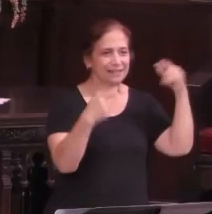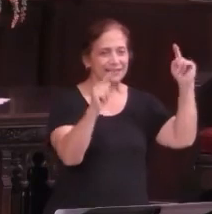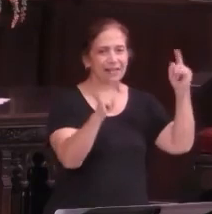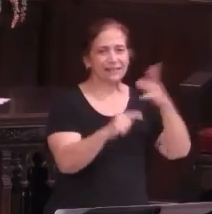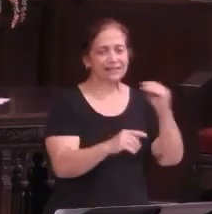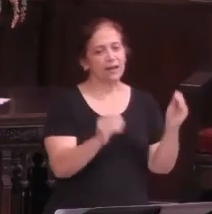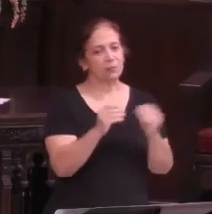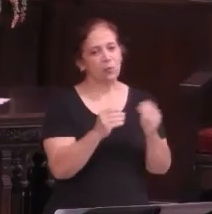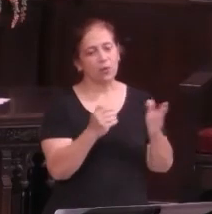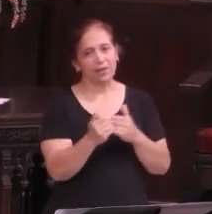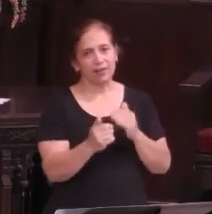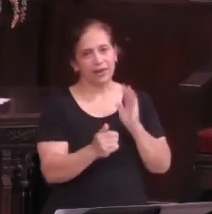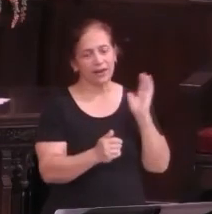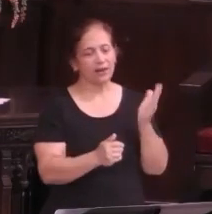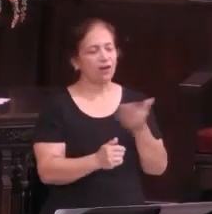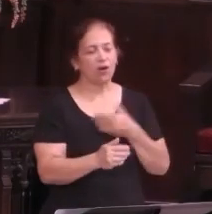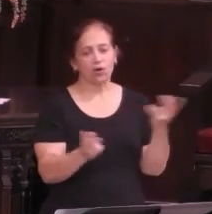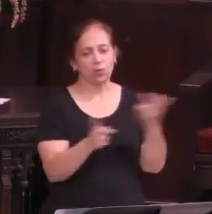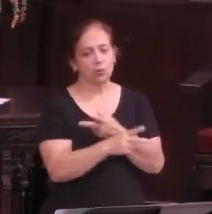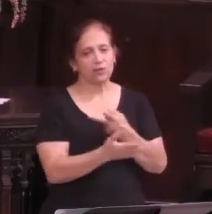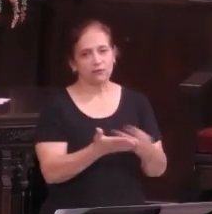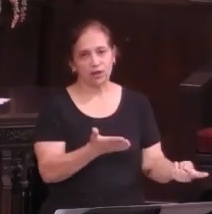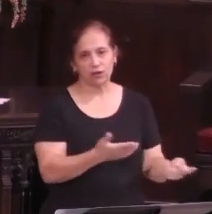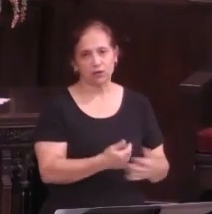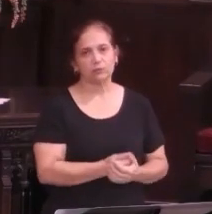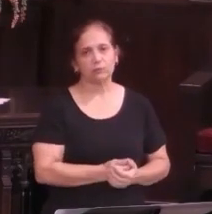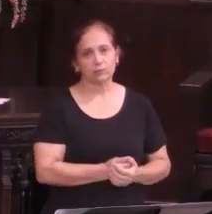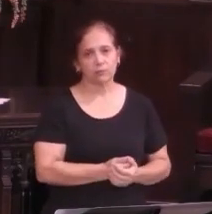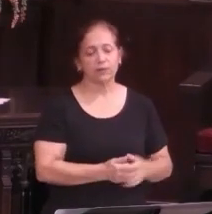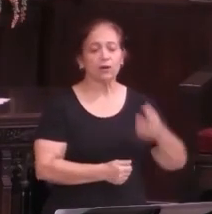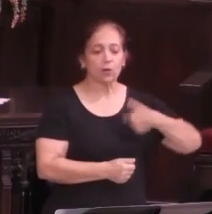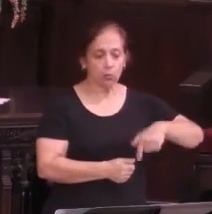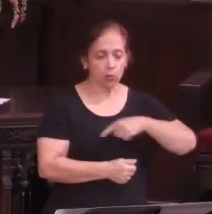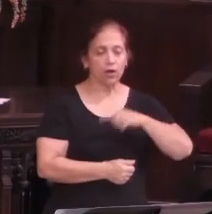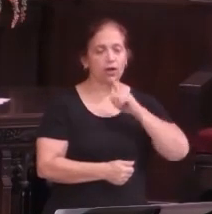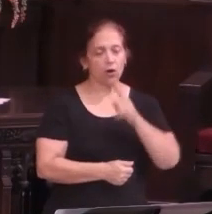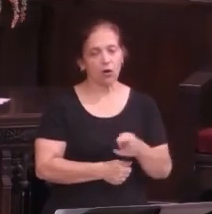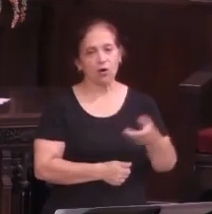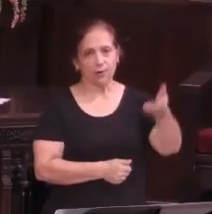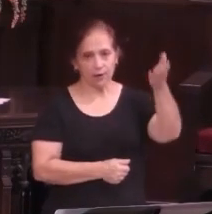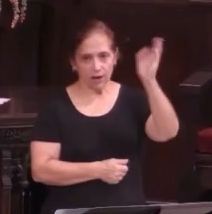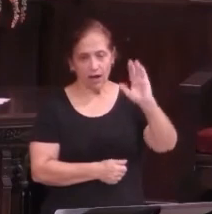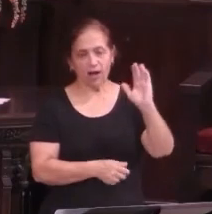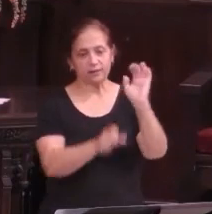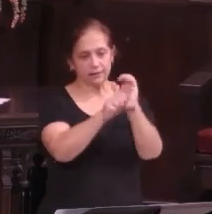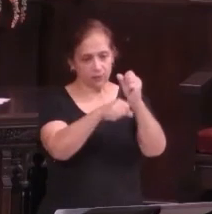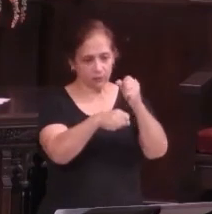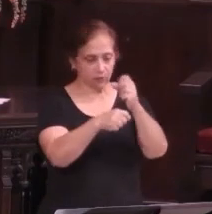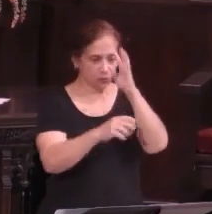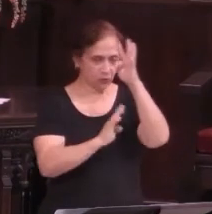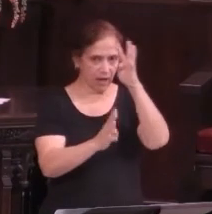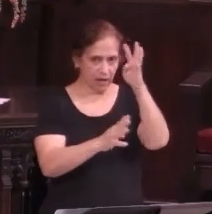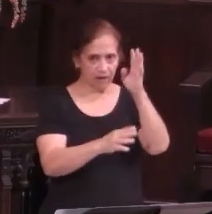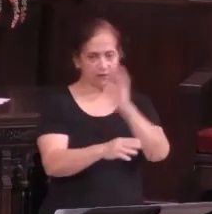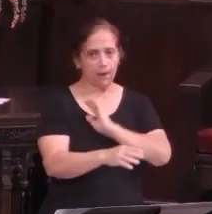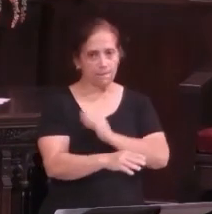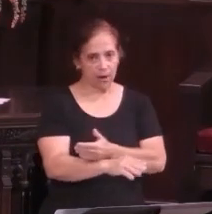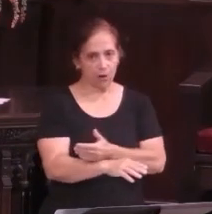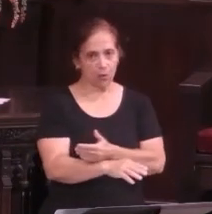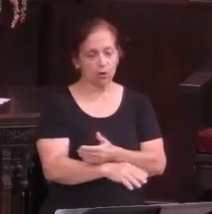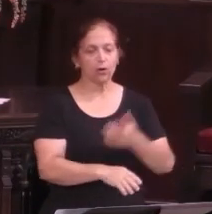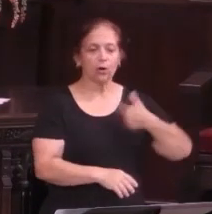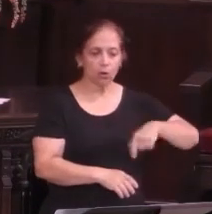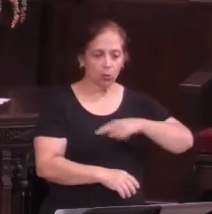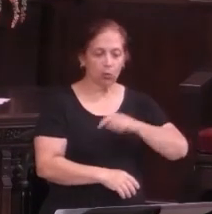more than our biggest failure. We are God's creative power.